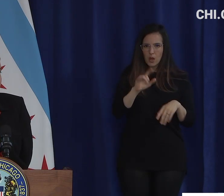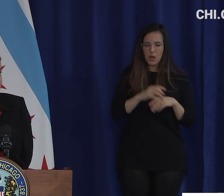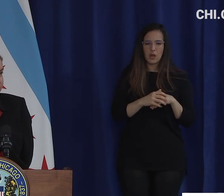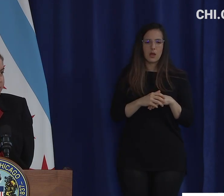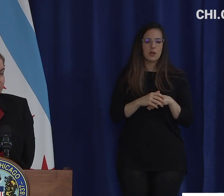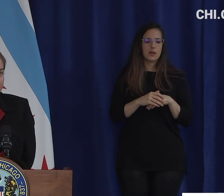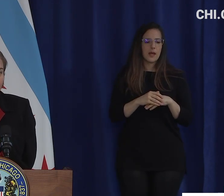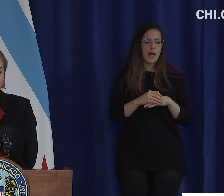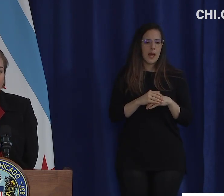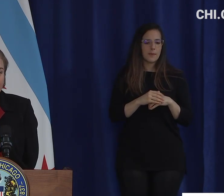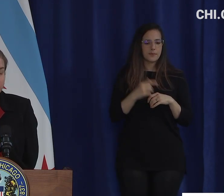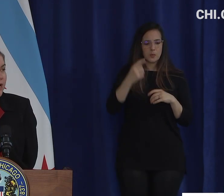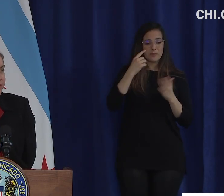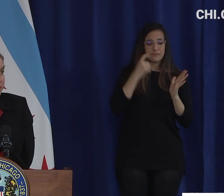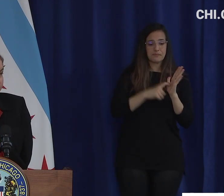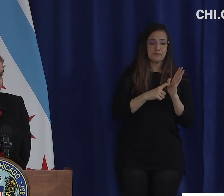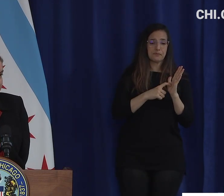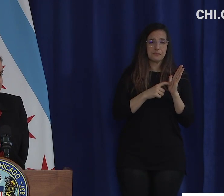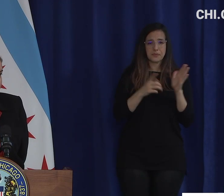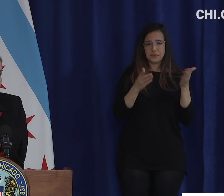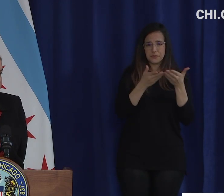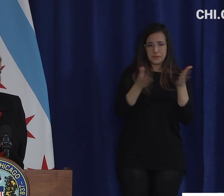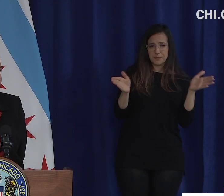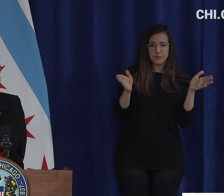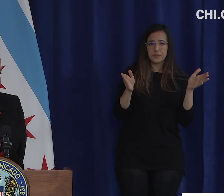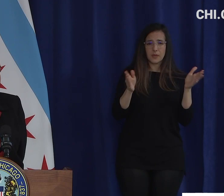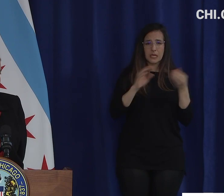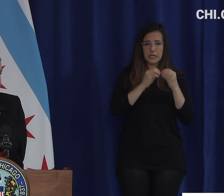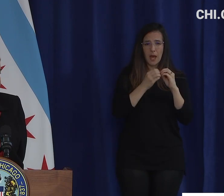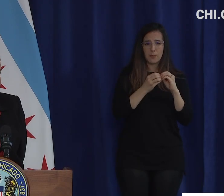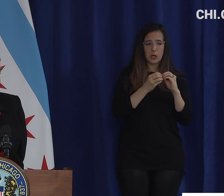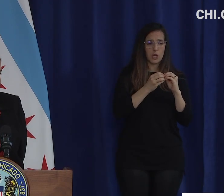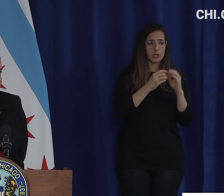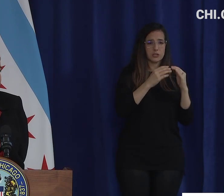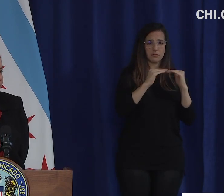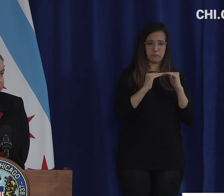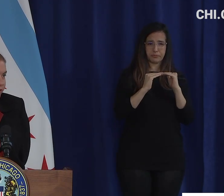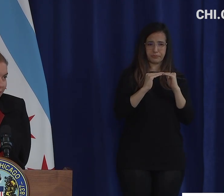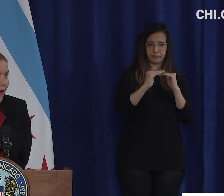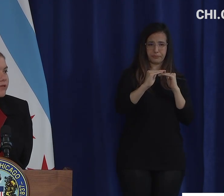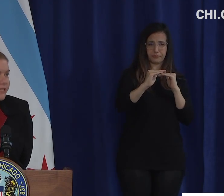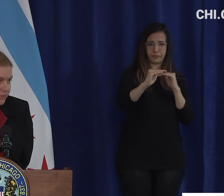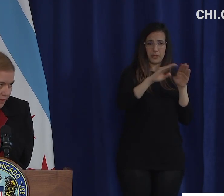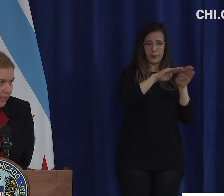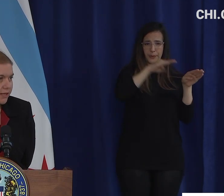broadly across the state. I do not expect that we would try to put quarantine